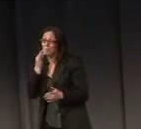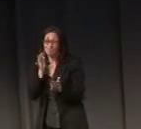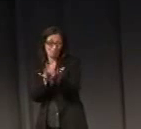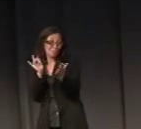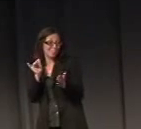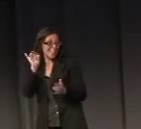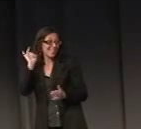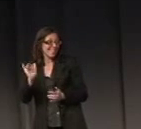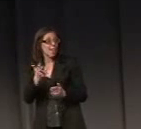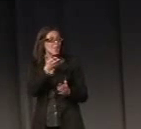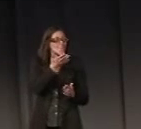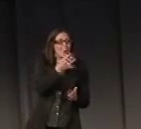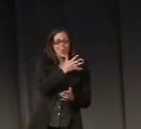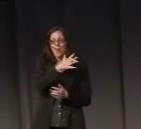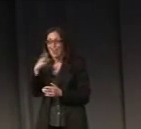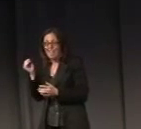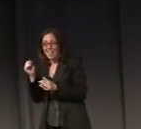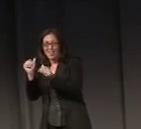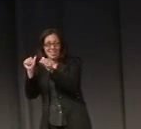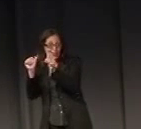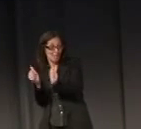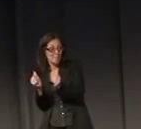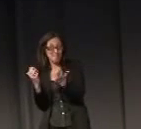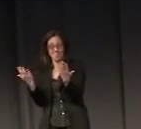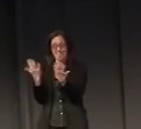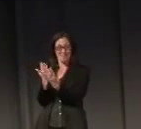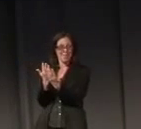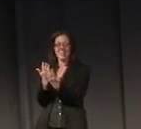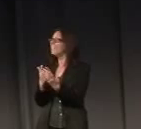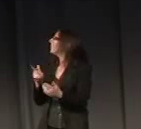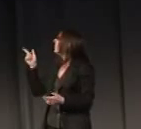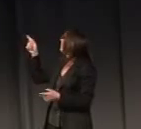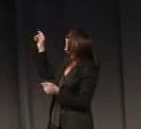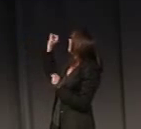representation of shape color to do a